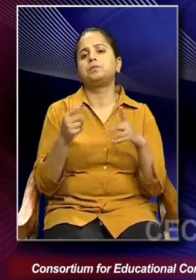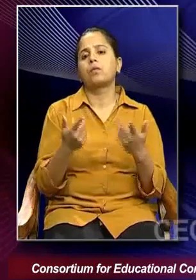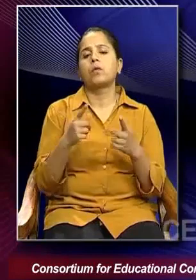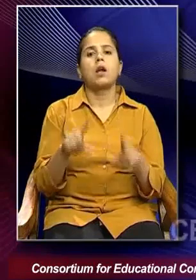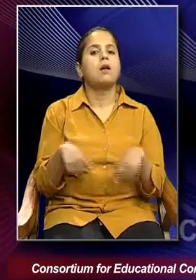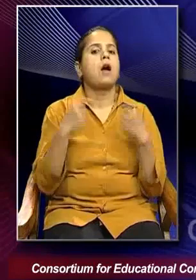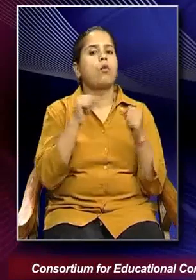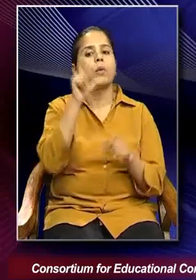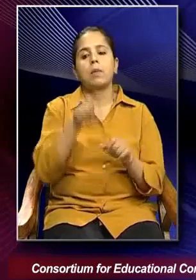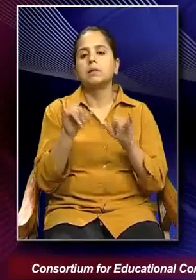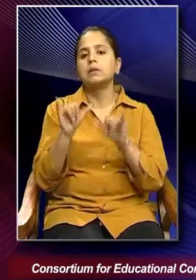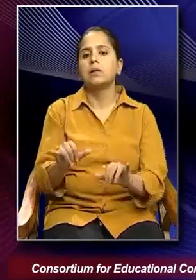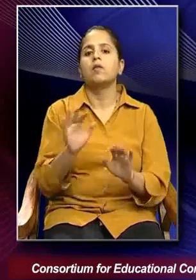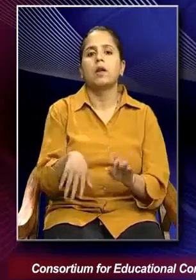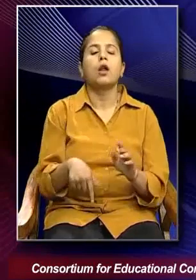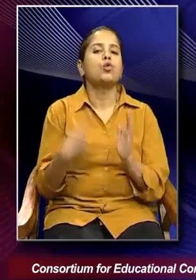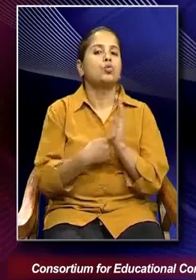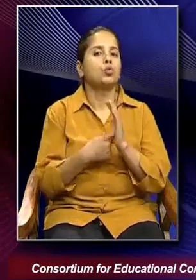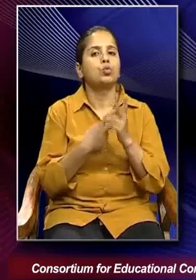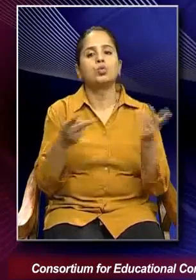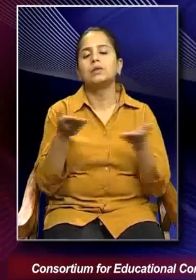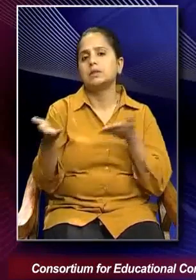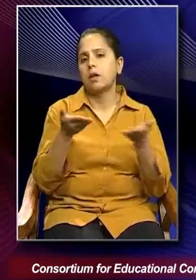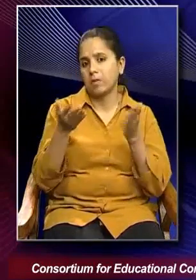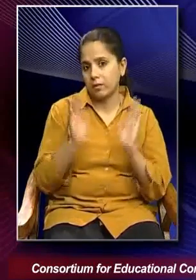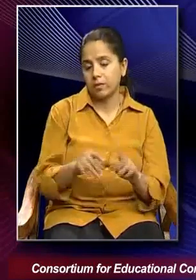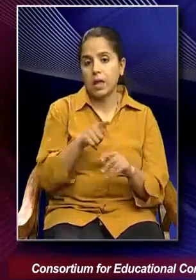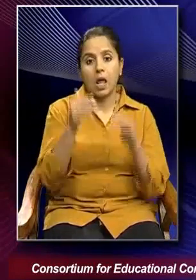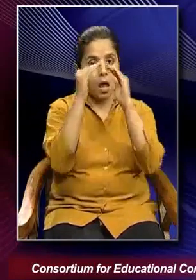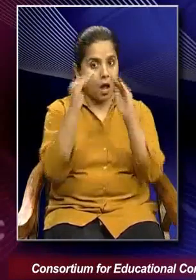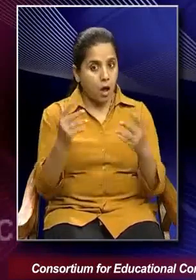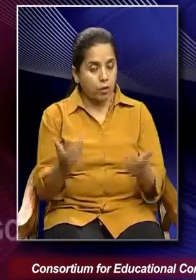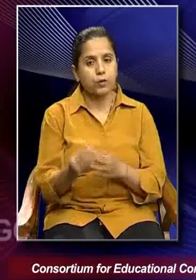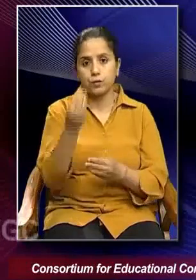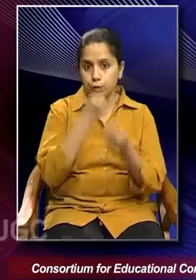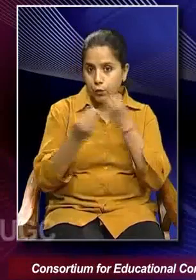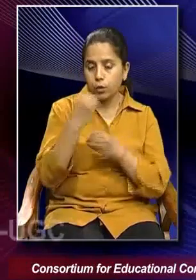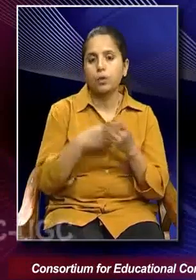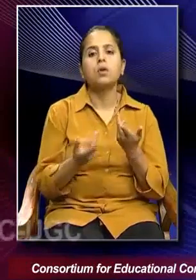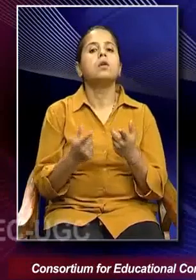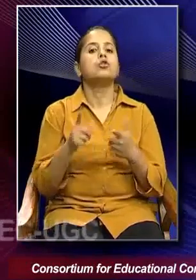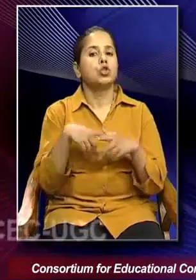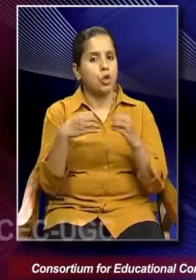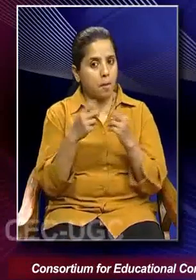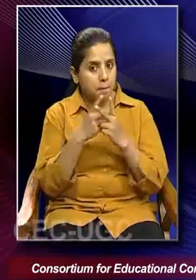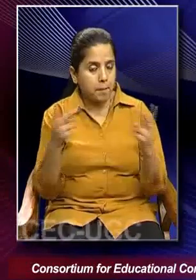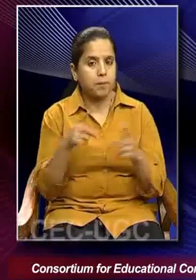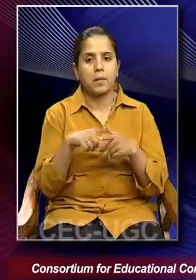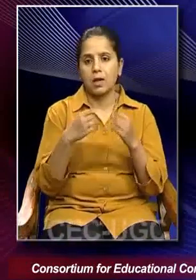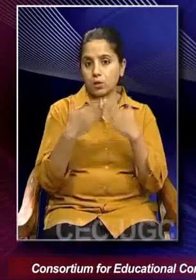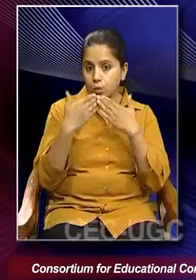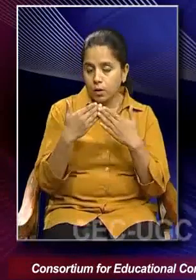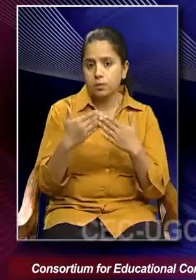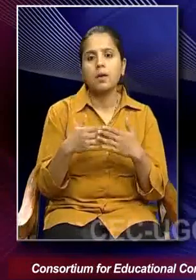of citizens, provision of various services, whether it is housing, food, livelihood,